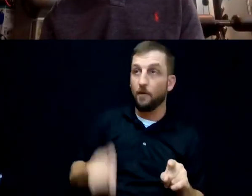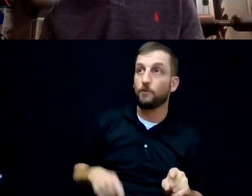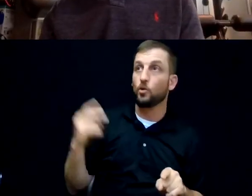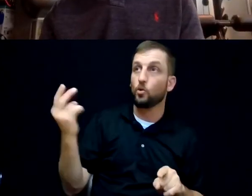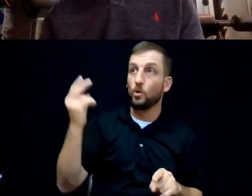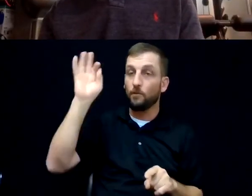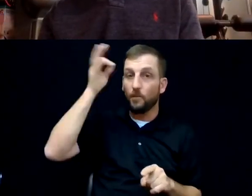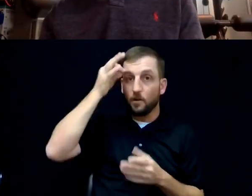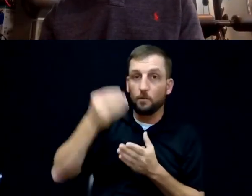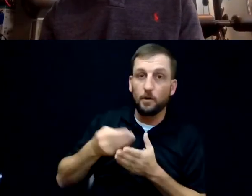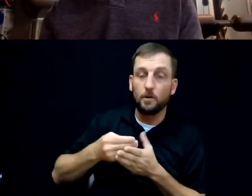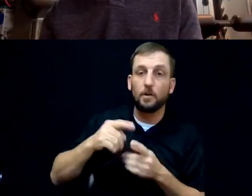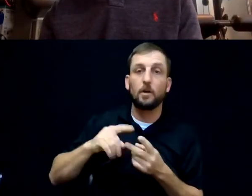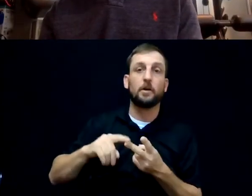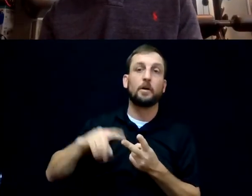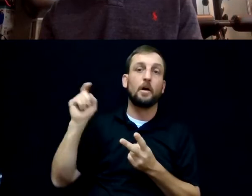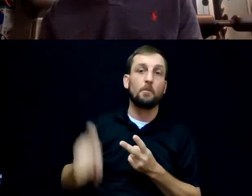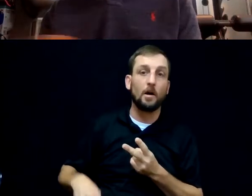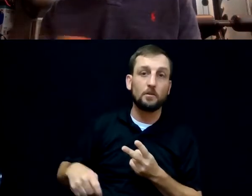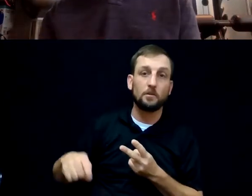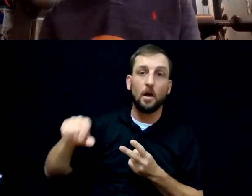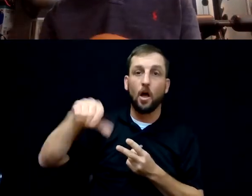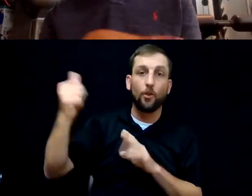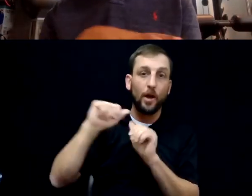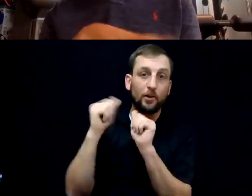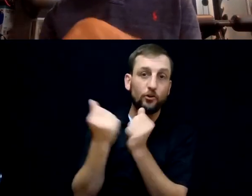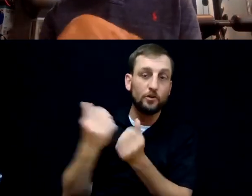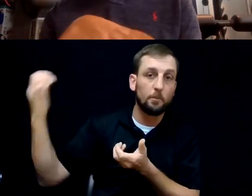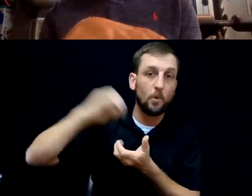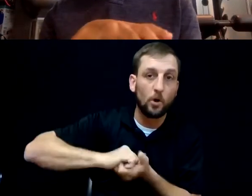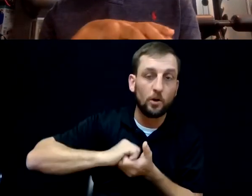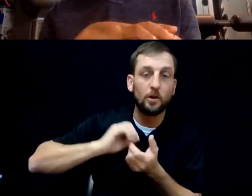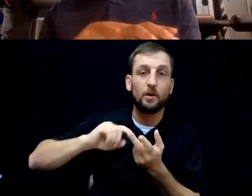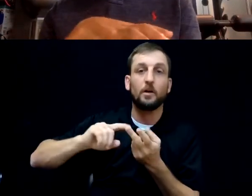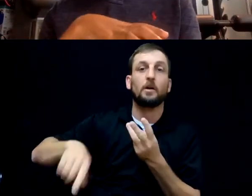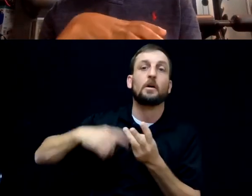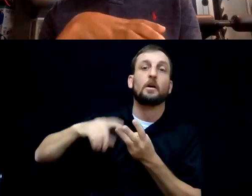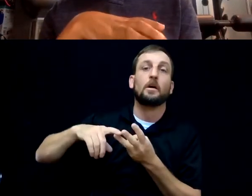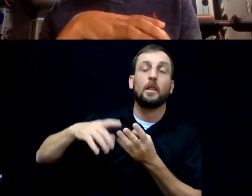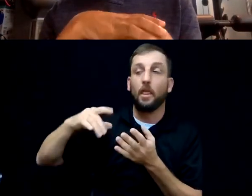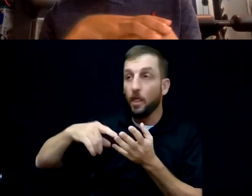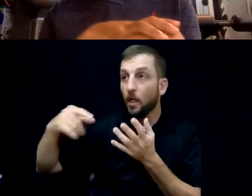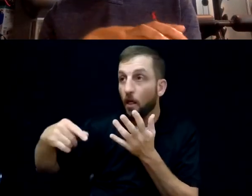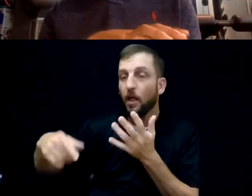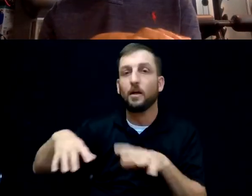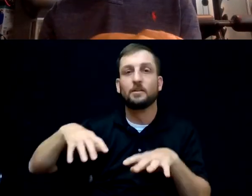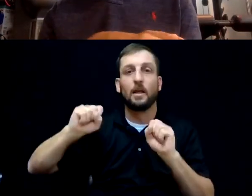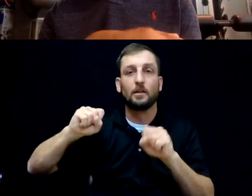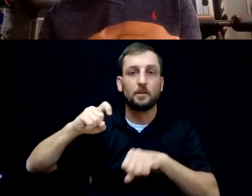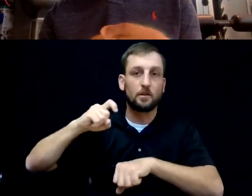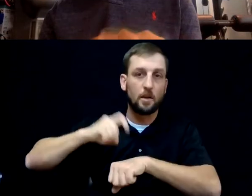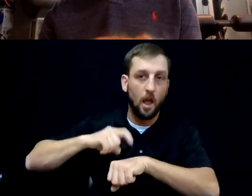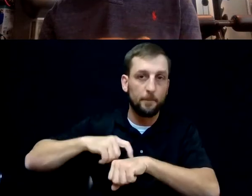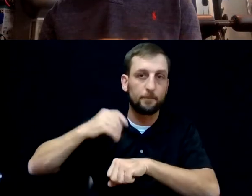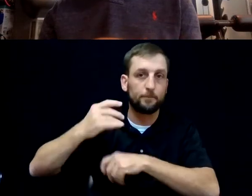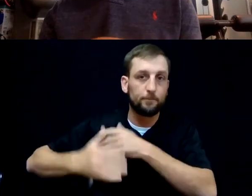use partner agencies, it takes a little bit more time. It takes a lot